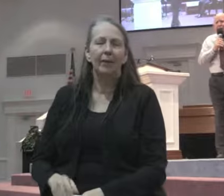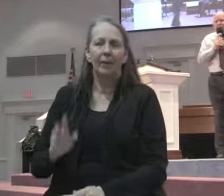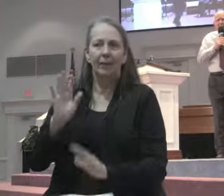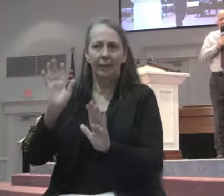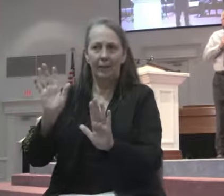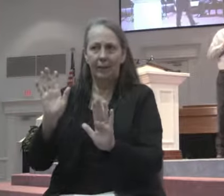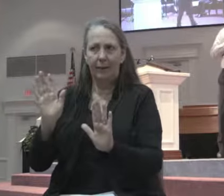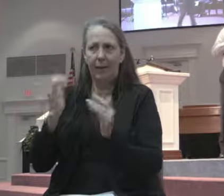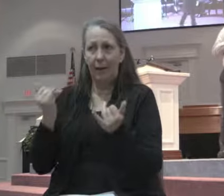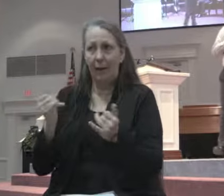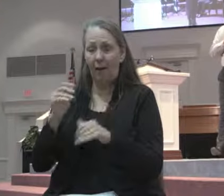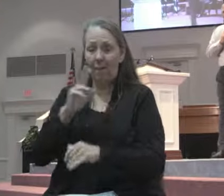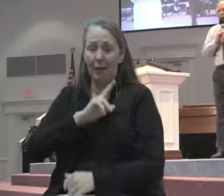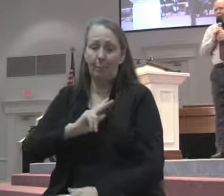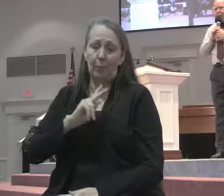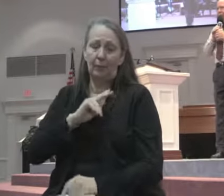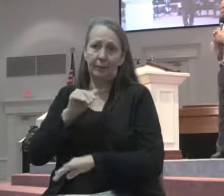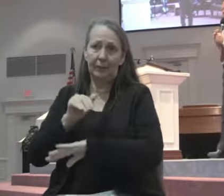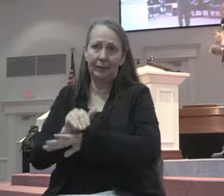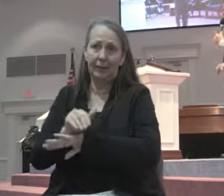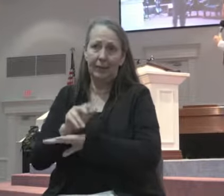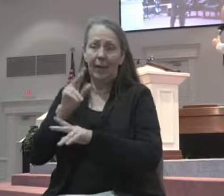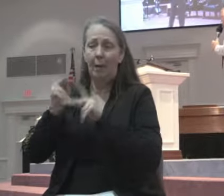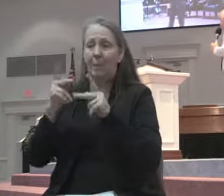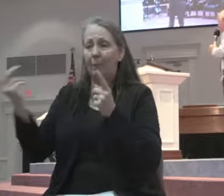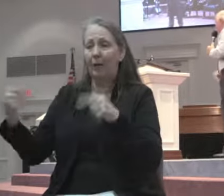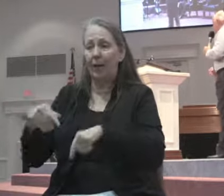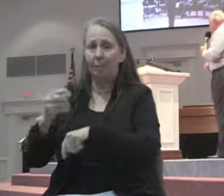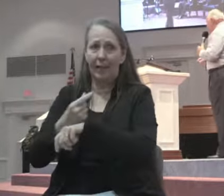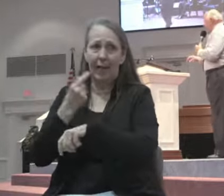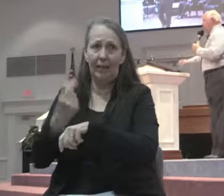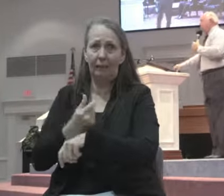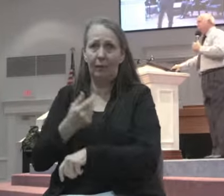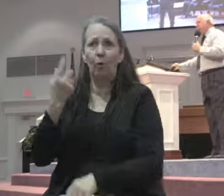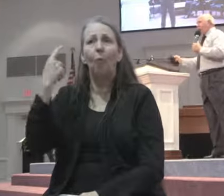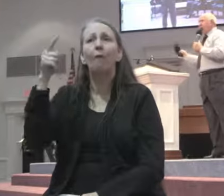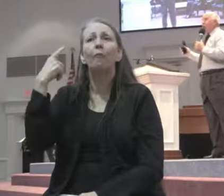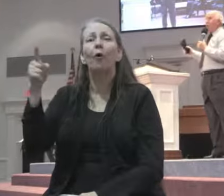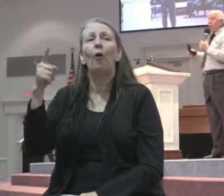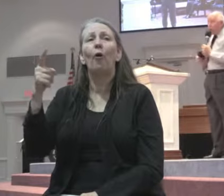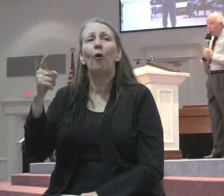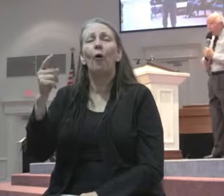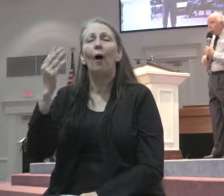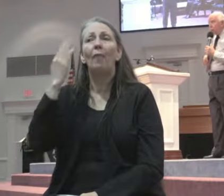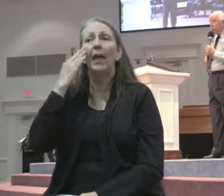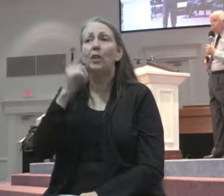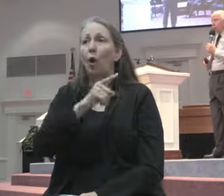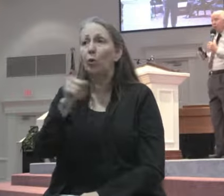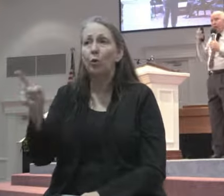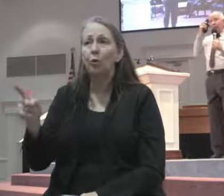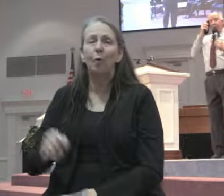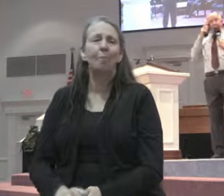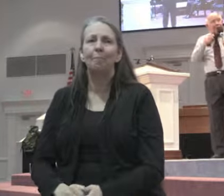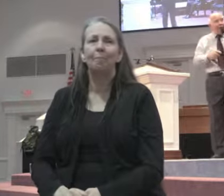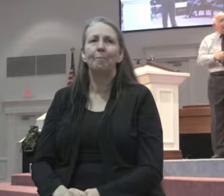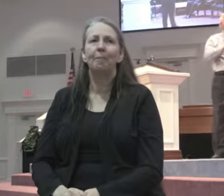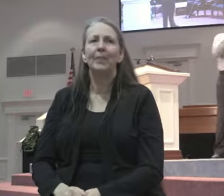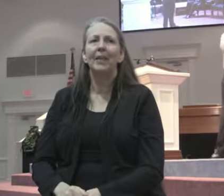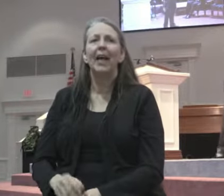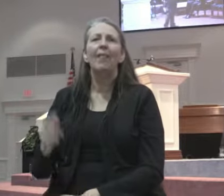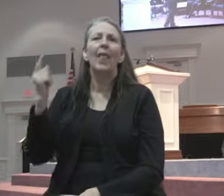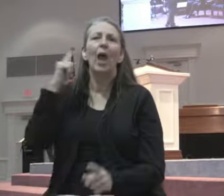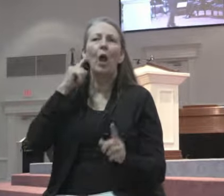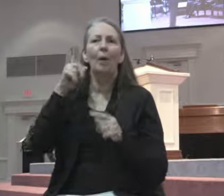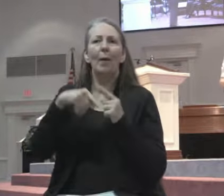being personal tonight. But people come to Gainesville not because they know you, but because they